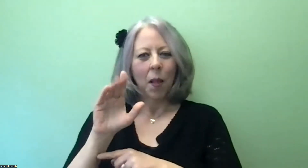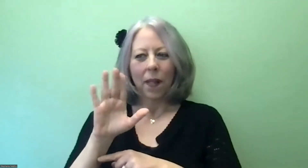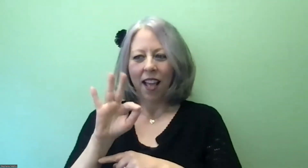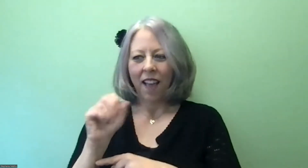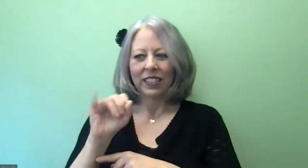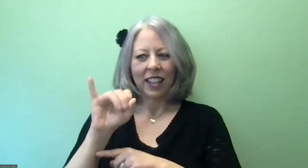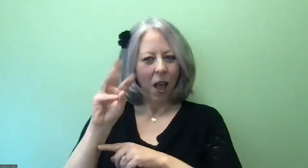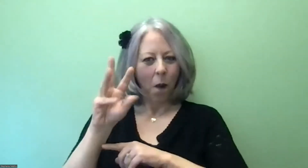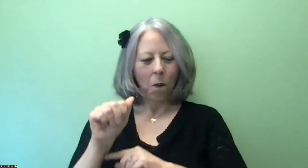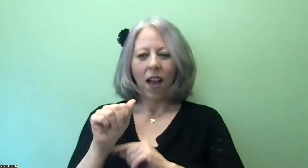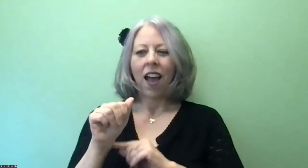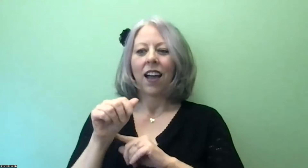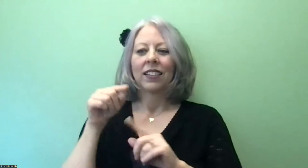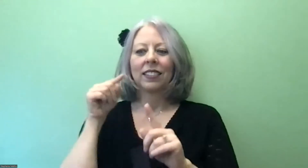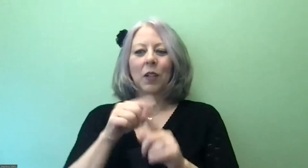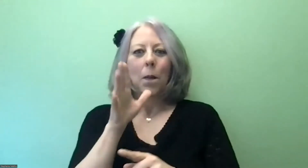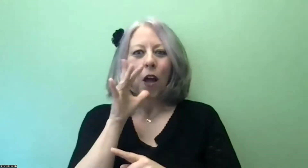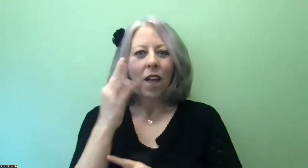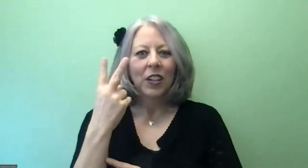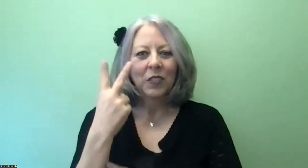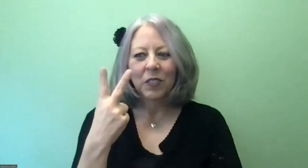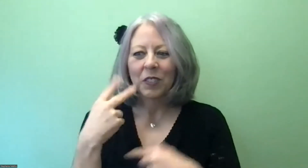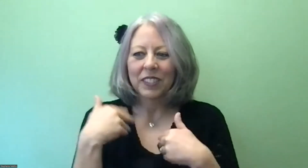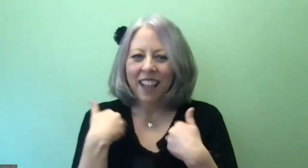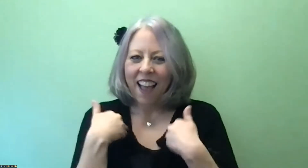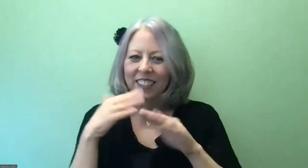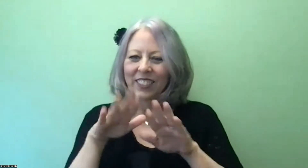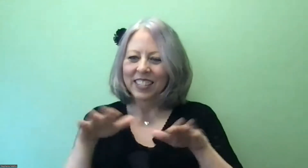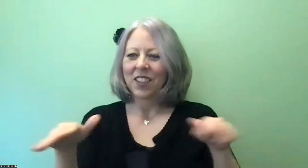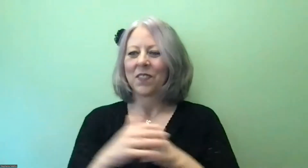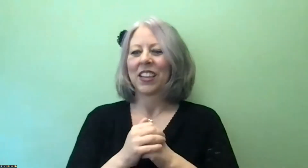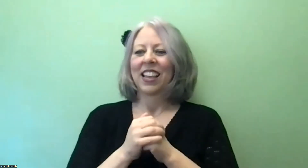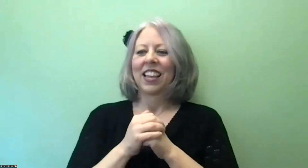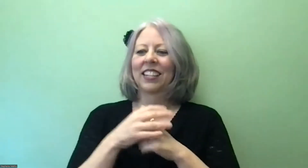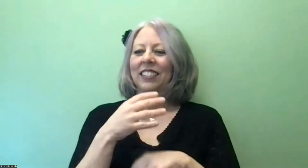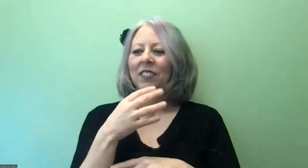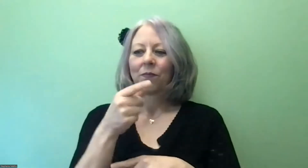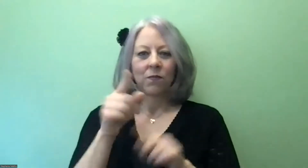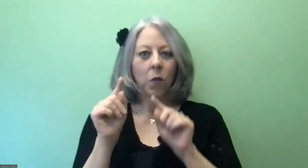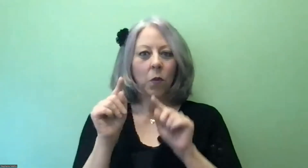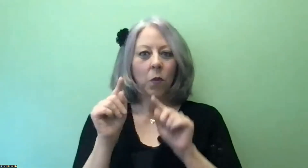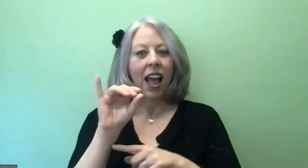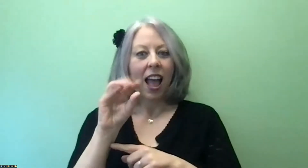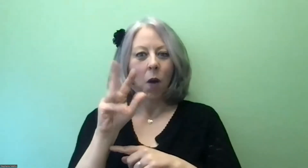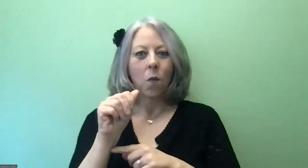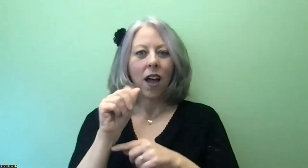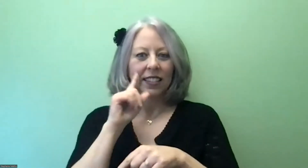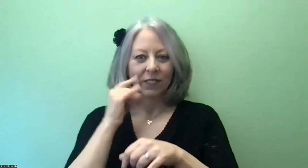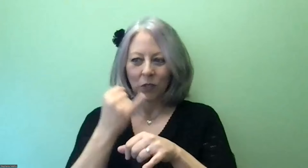And she currently resides in Council Bluffs. She is a mother of 2 young children. She went